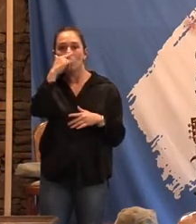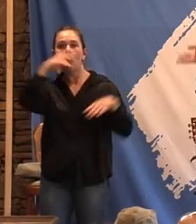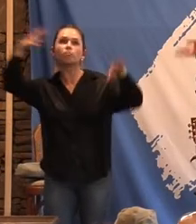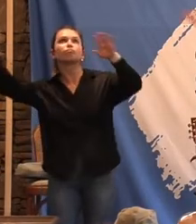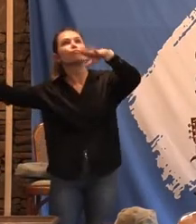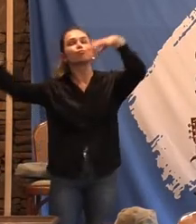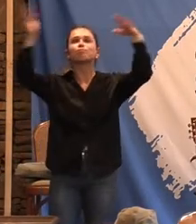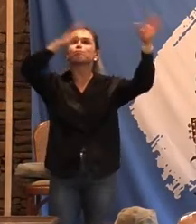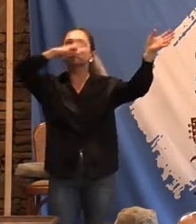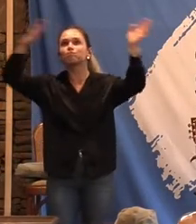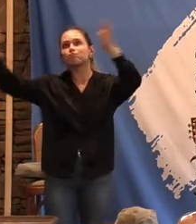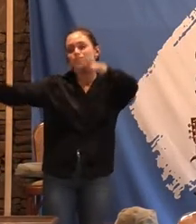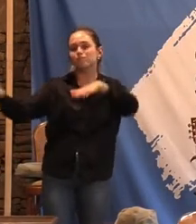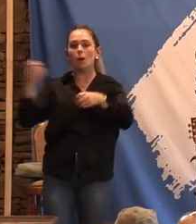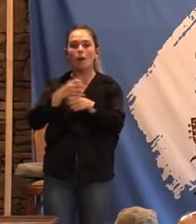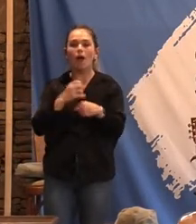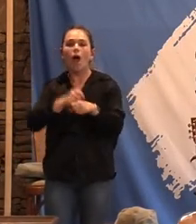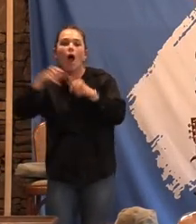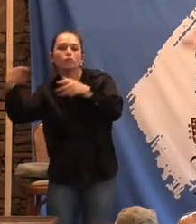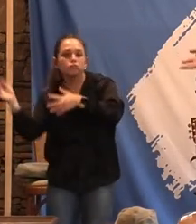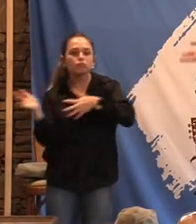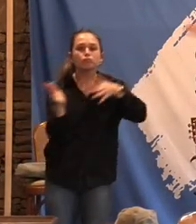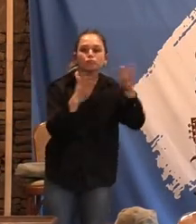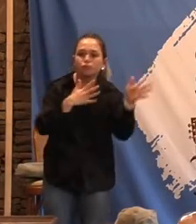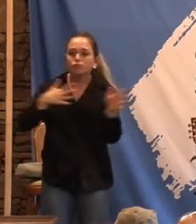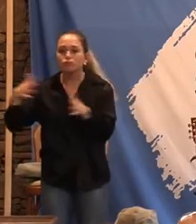their arms and make wind noises.